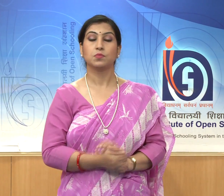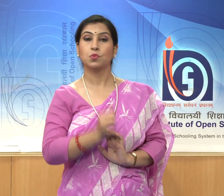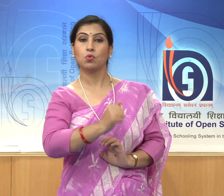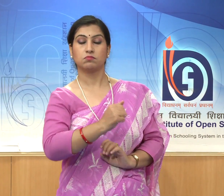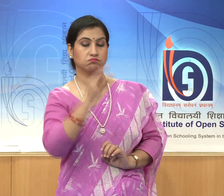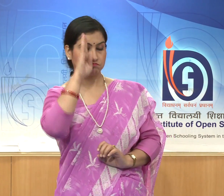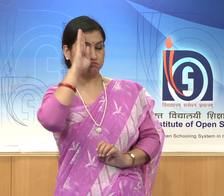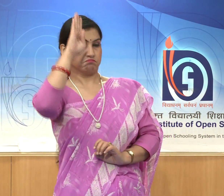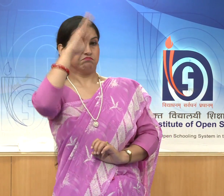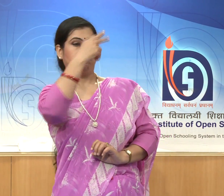royal portraits